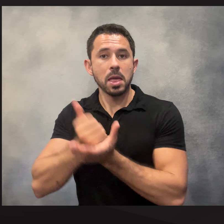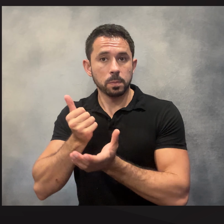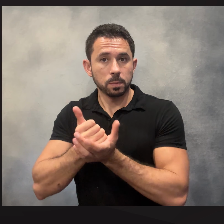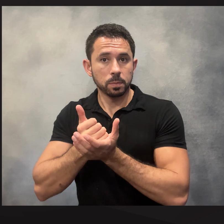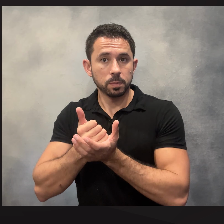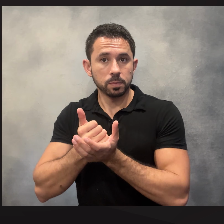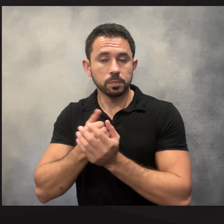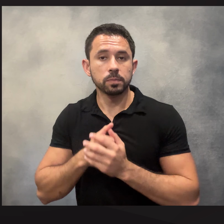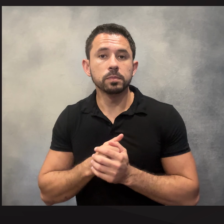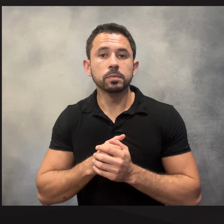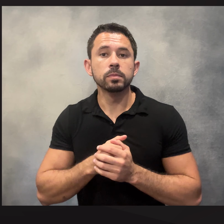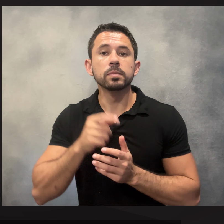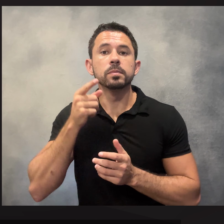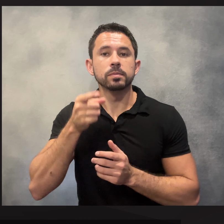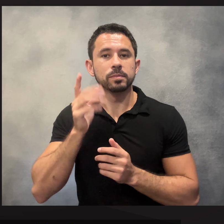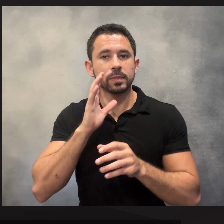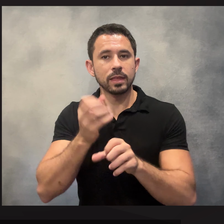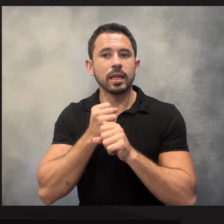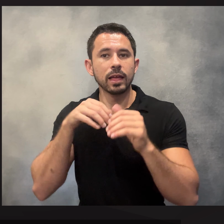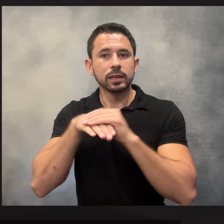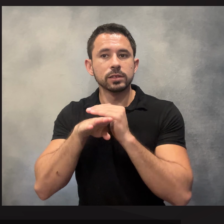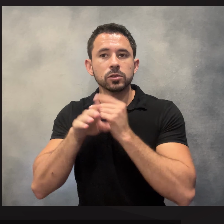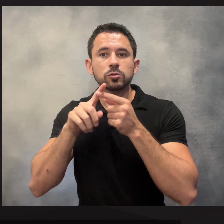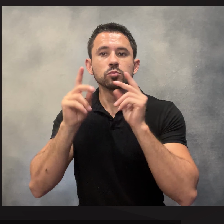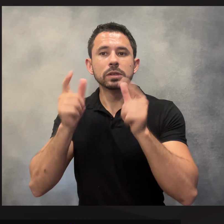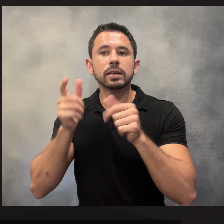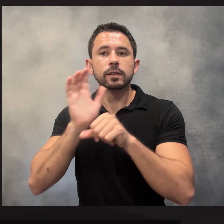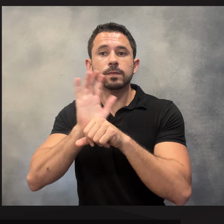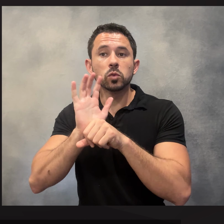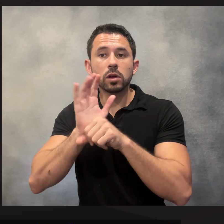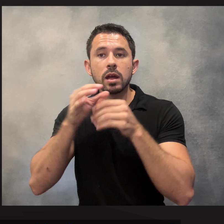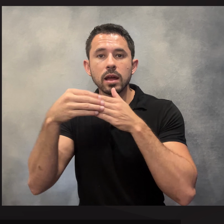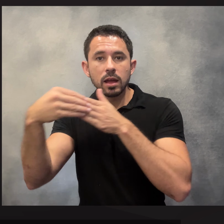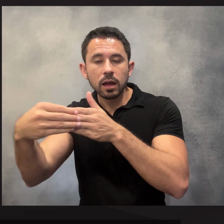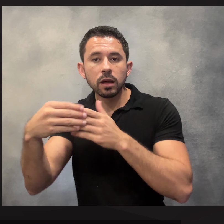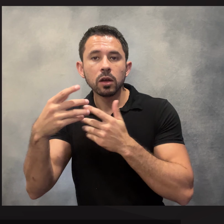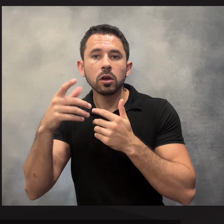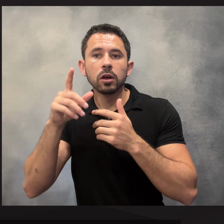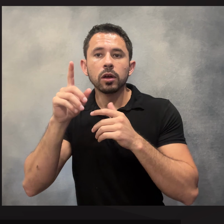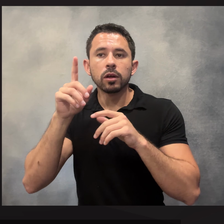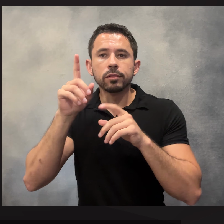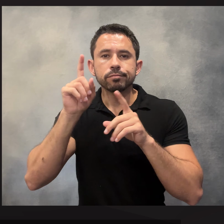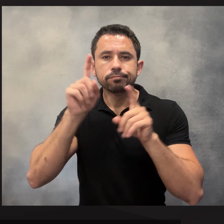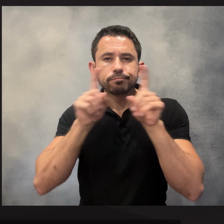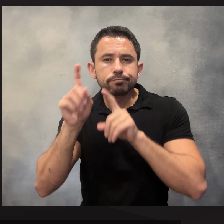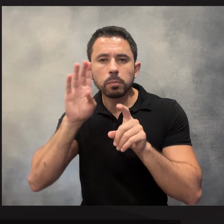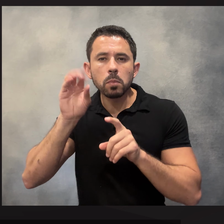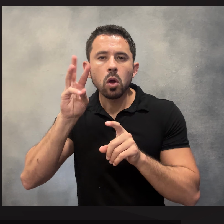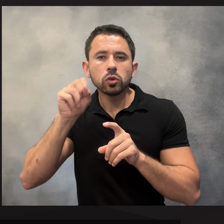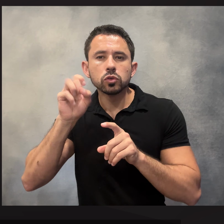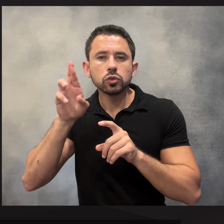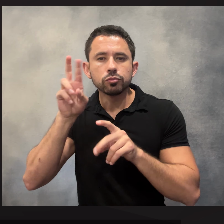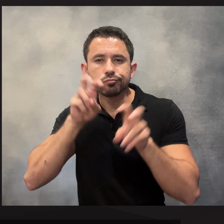You'll get access to quick video guides, browser support information, and navigation